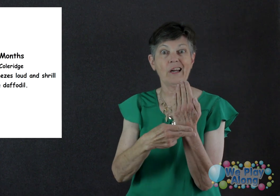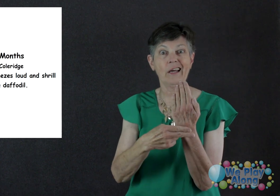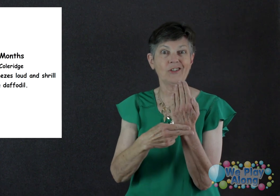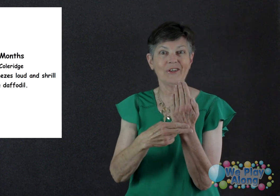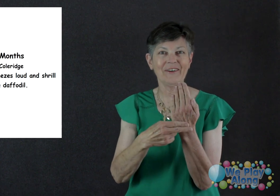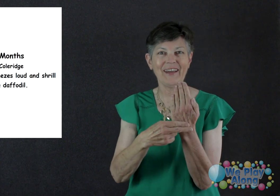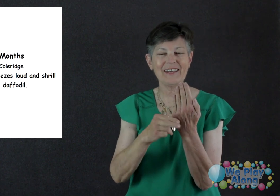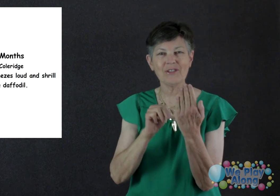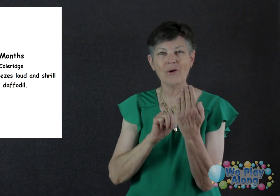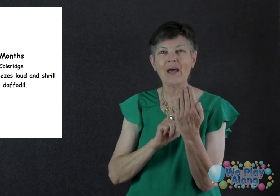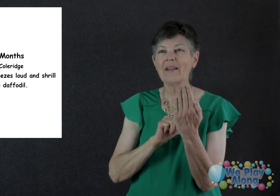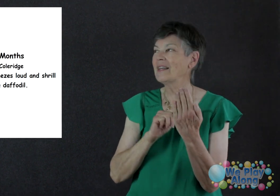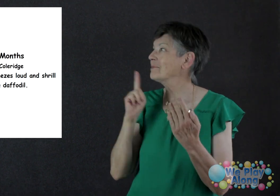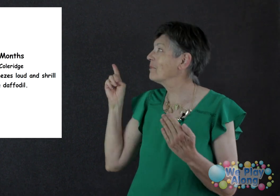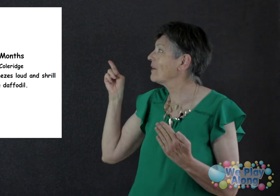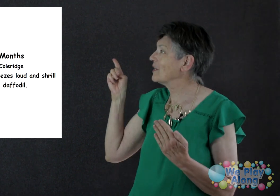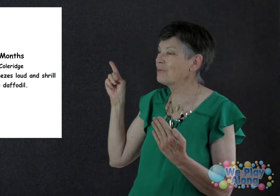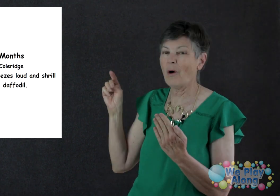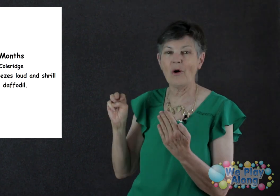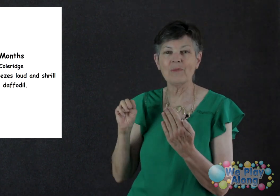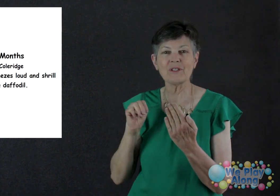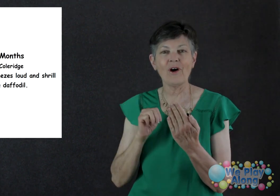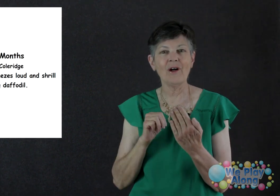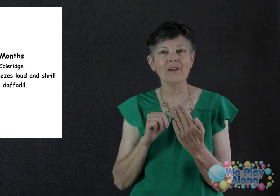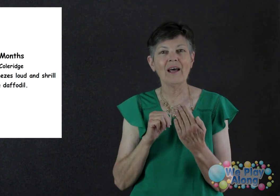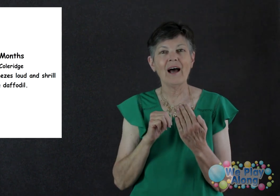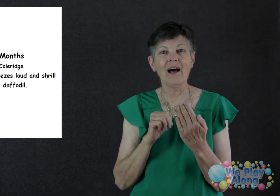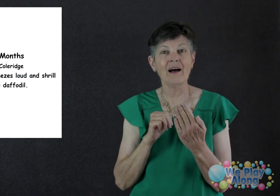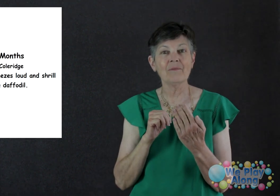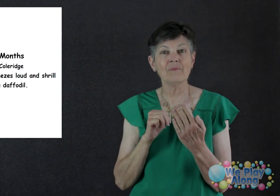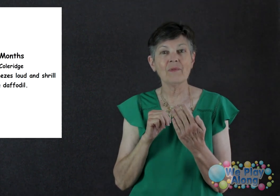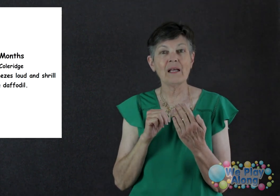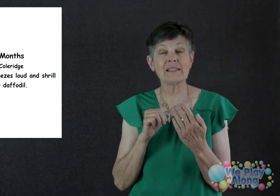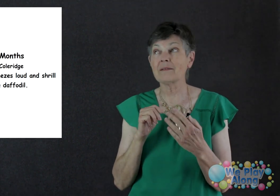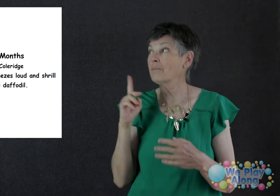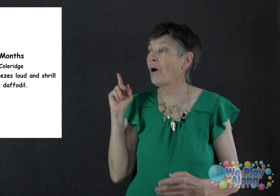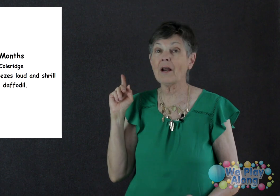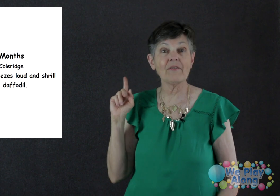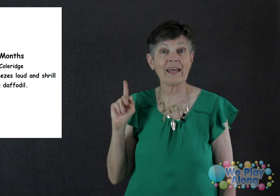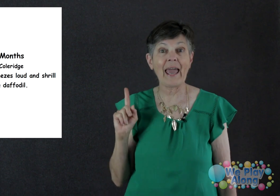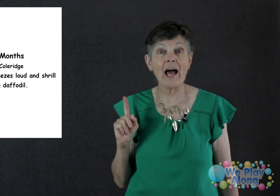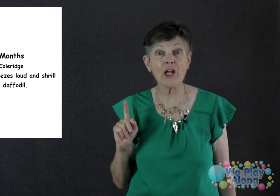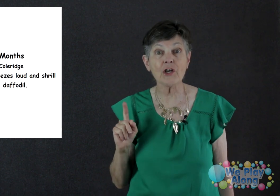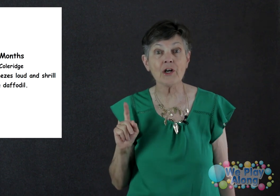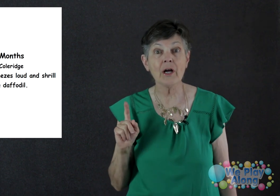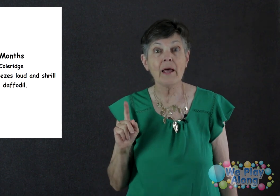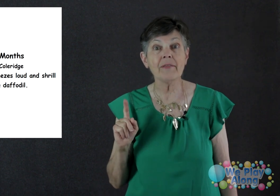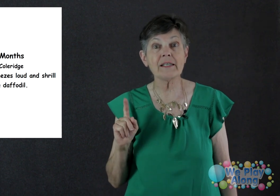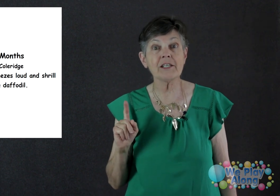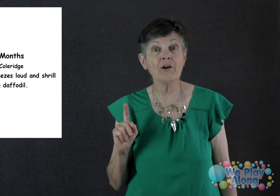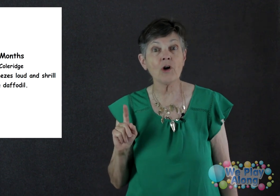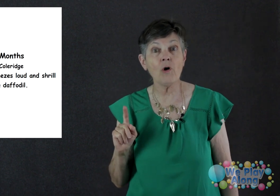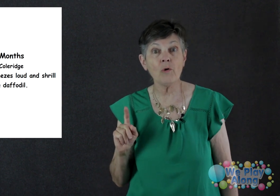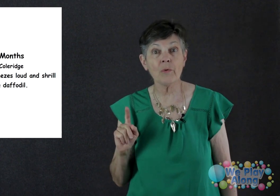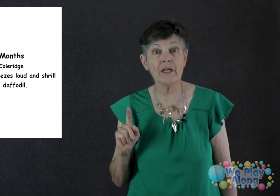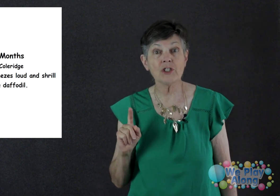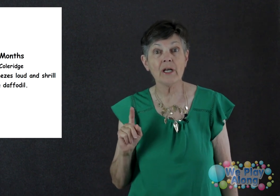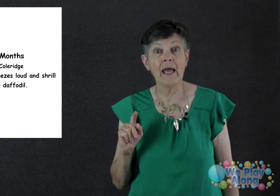H, okay? So this poem is called, it's part of the calendar that Sara Coleridge